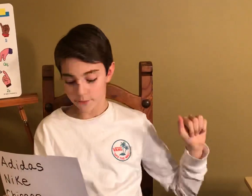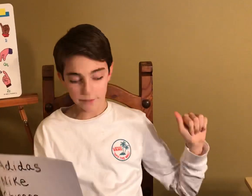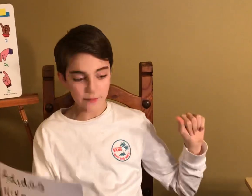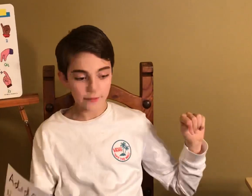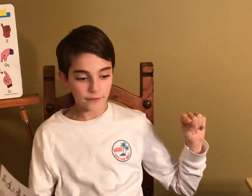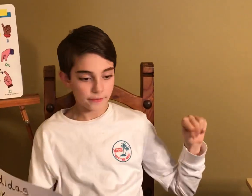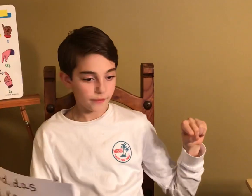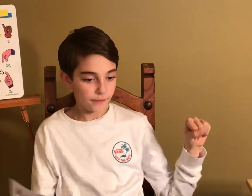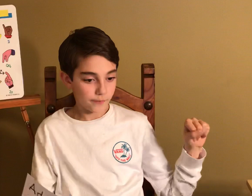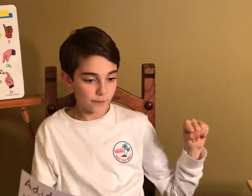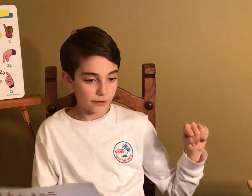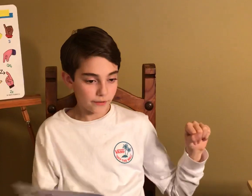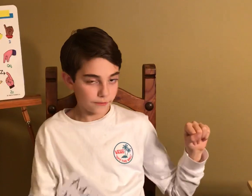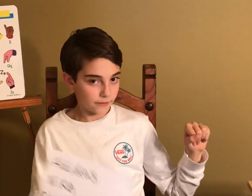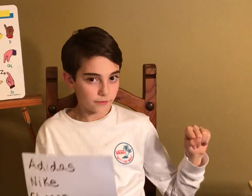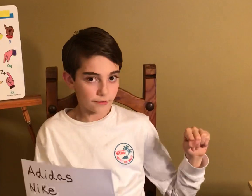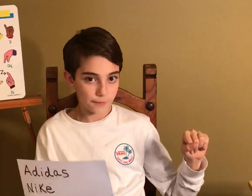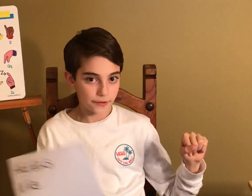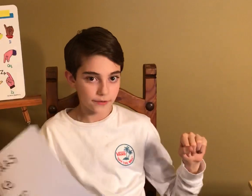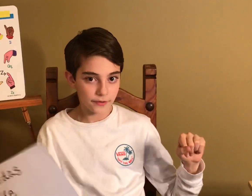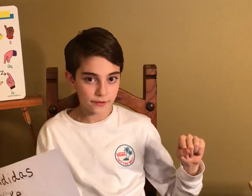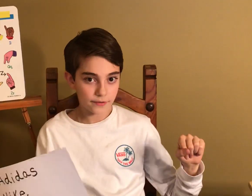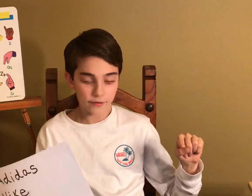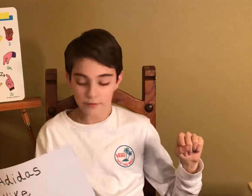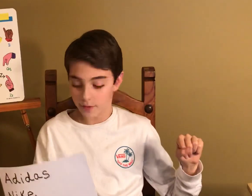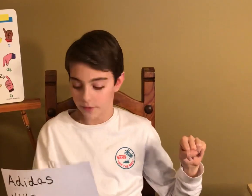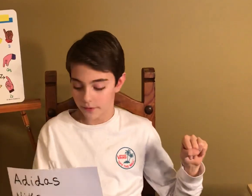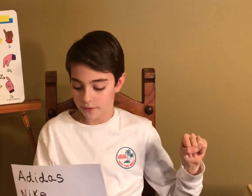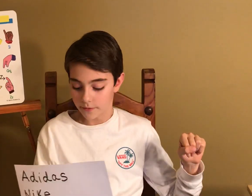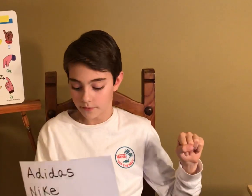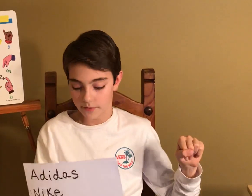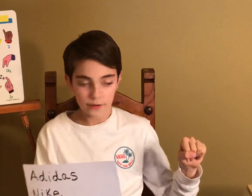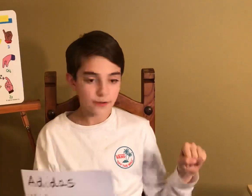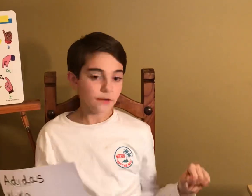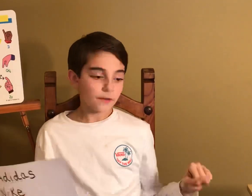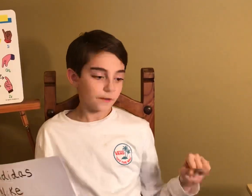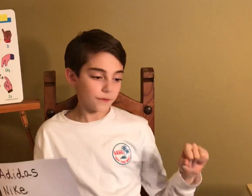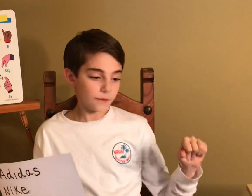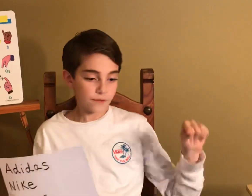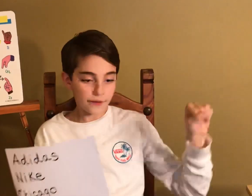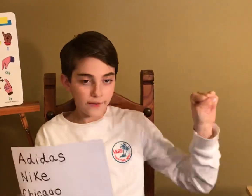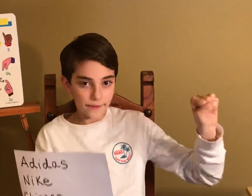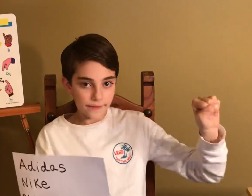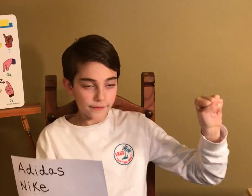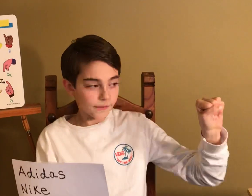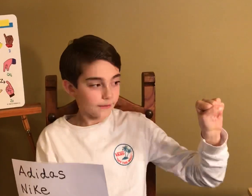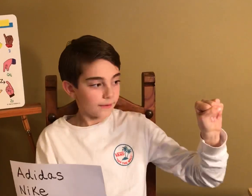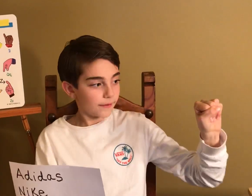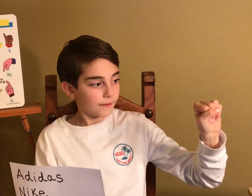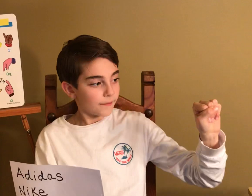one because this is why I started the whole project, because I read about the story. So here's S,